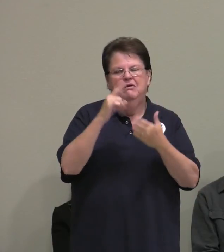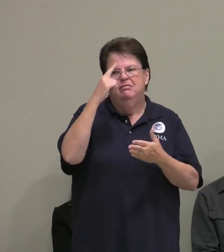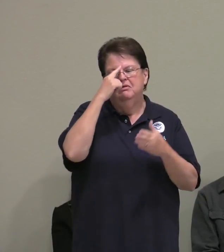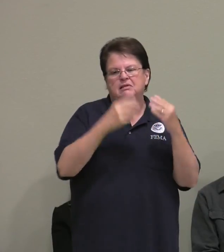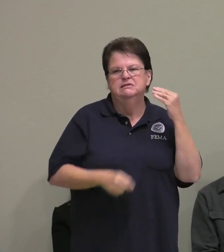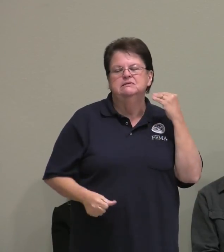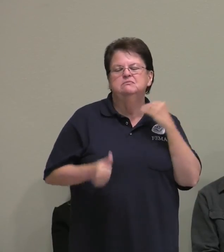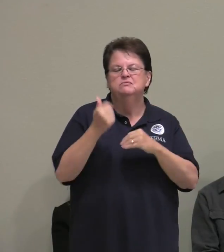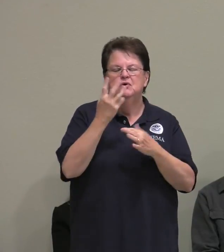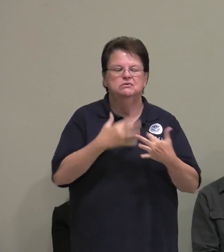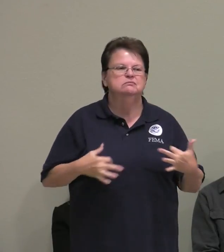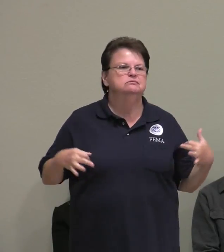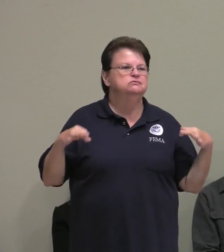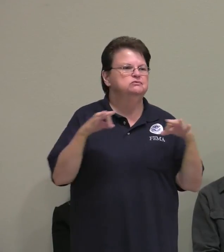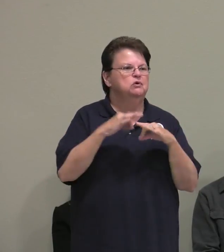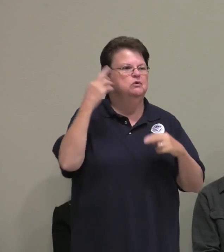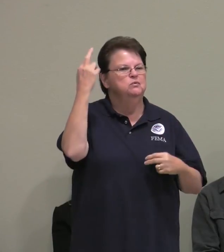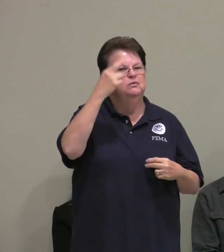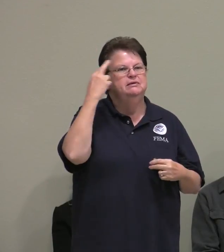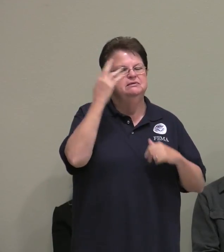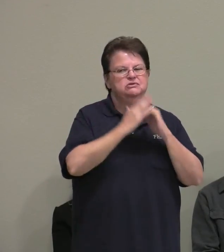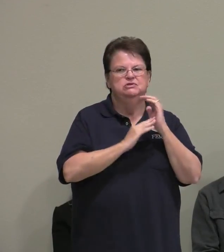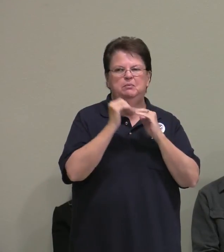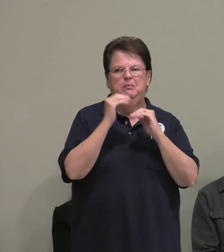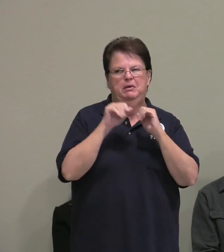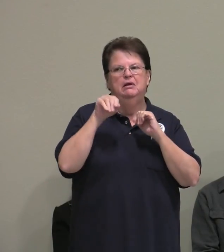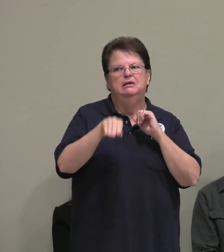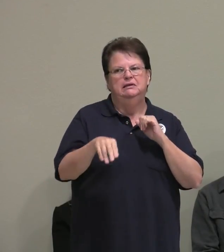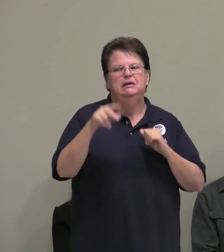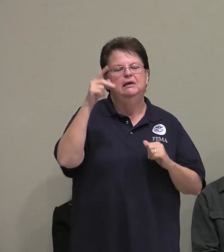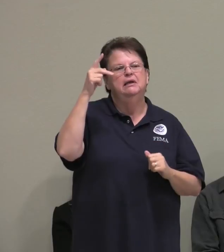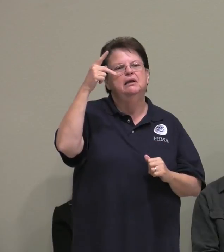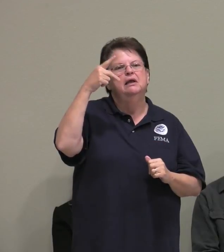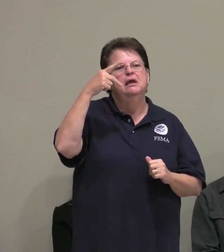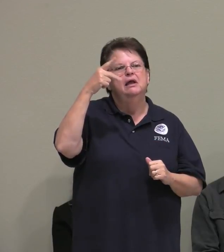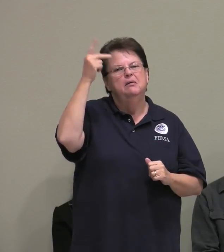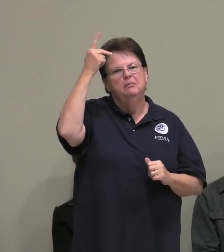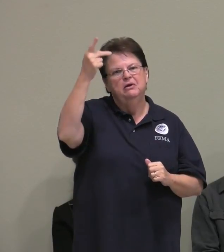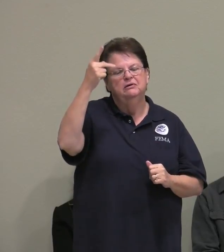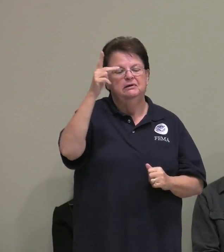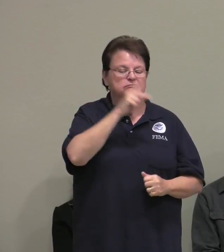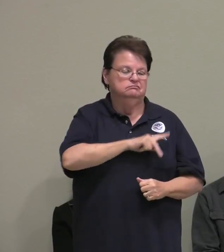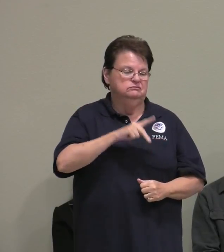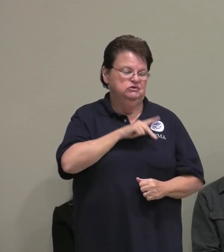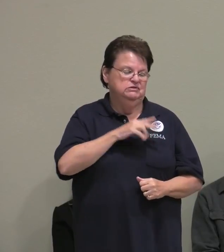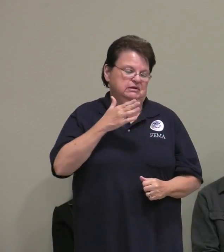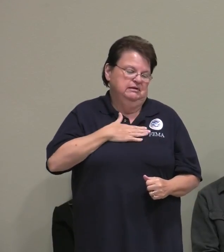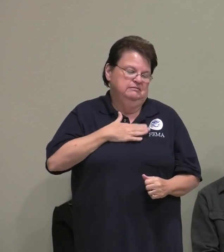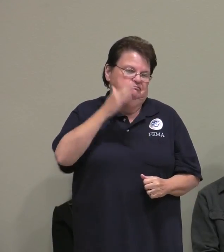the most important reason to want to rebuild in paradise. But that's just me personally.